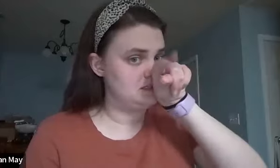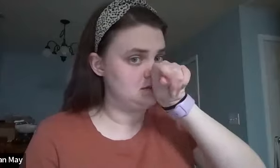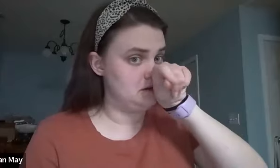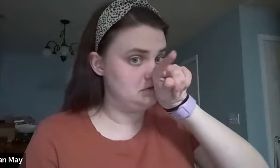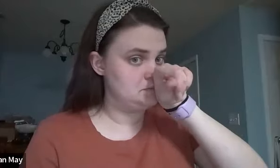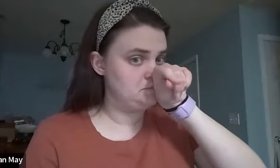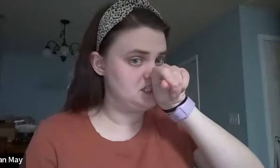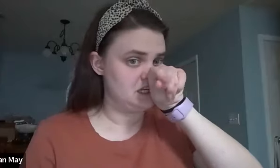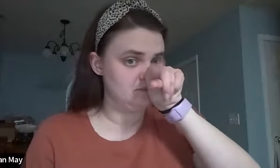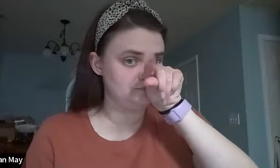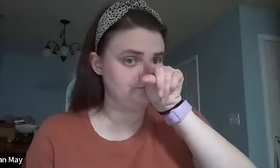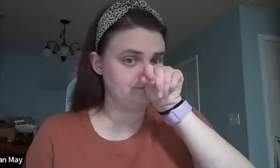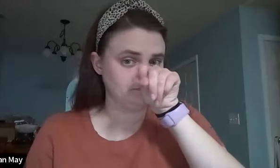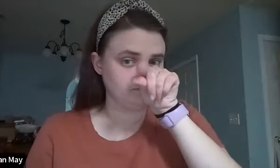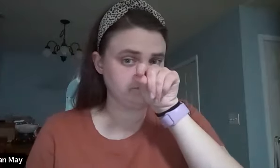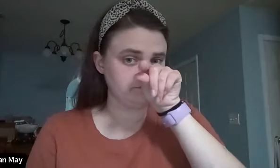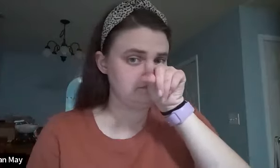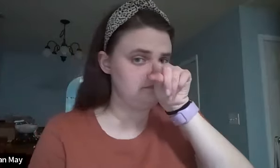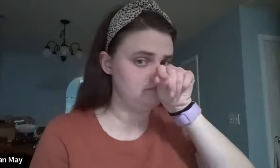on your nose. Chicken.